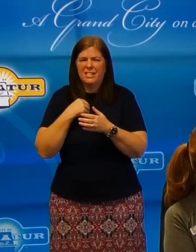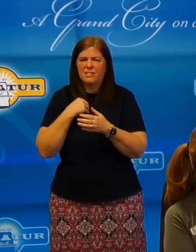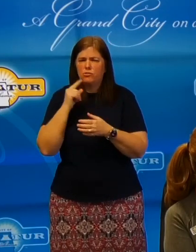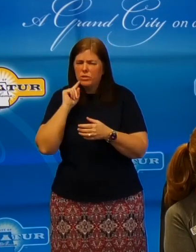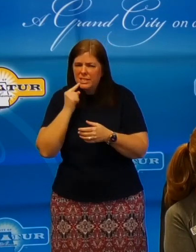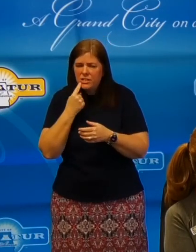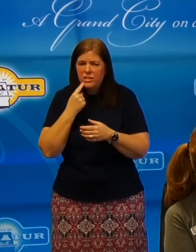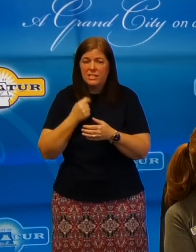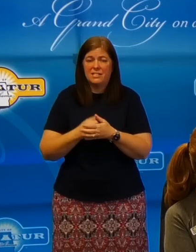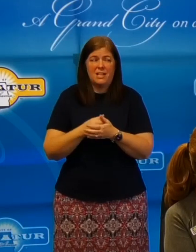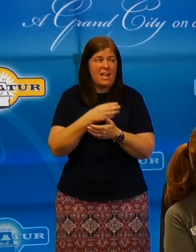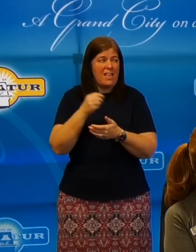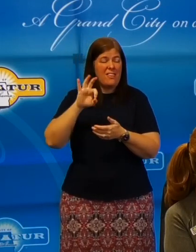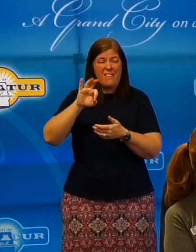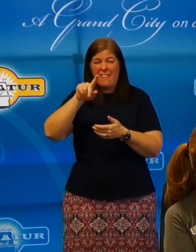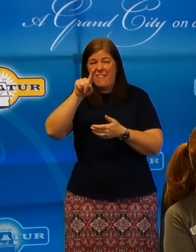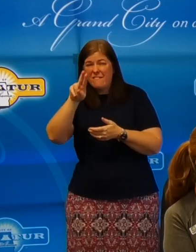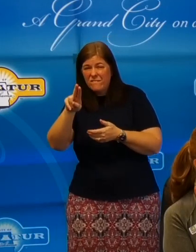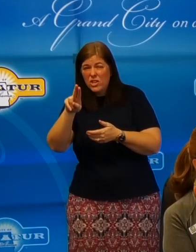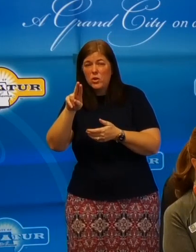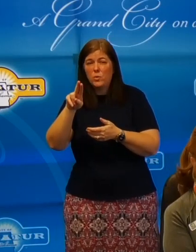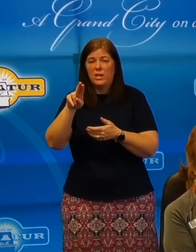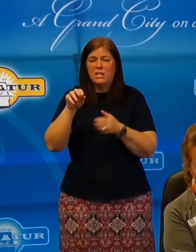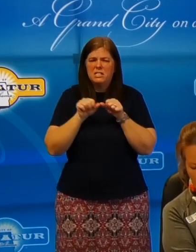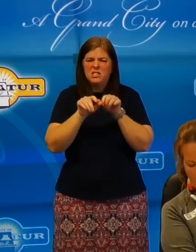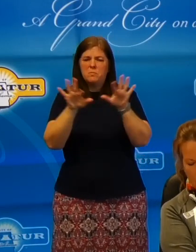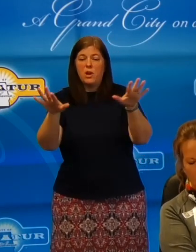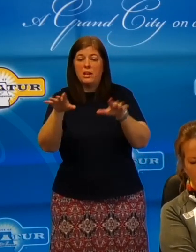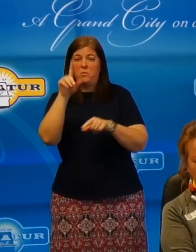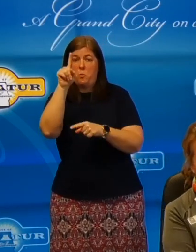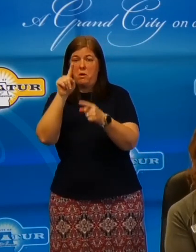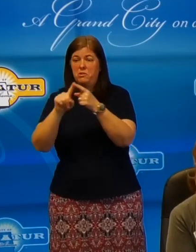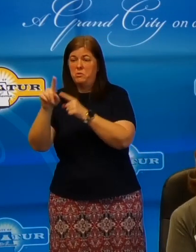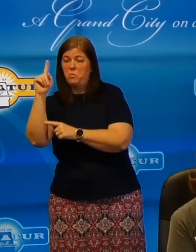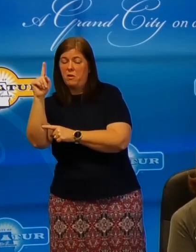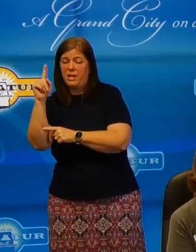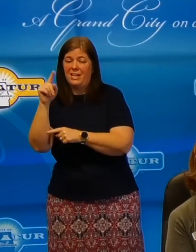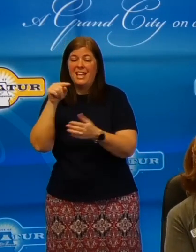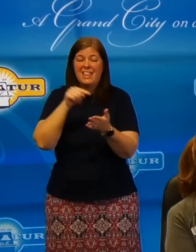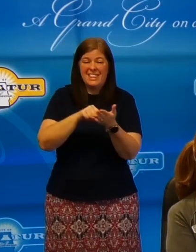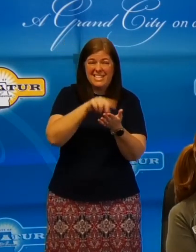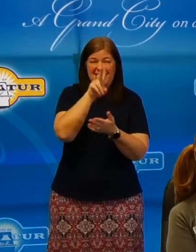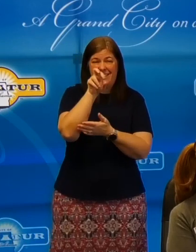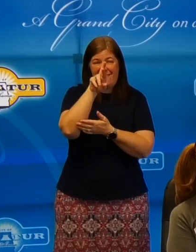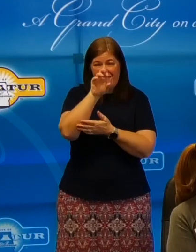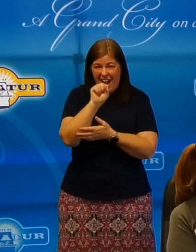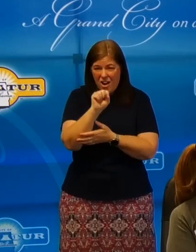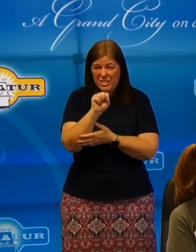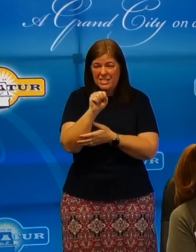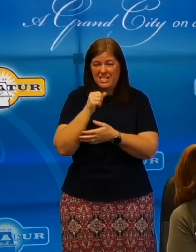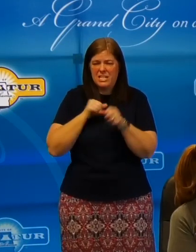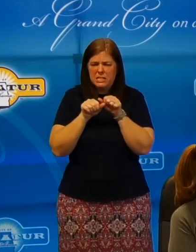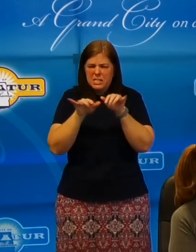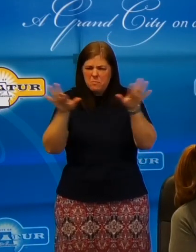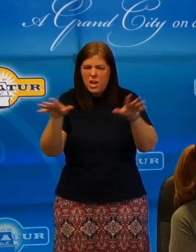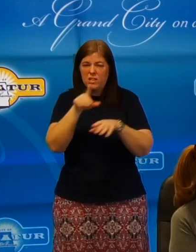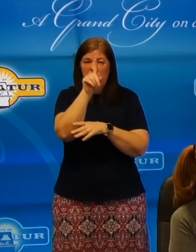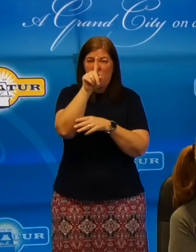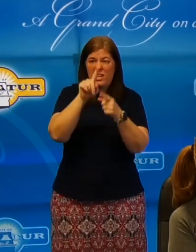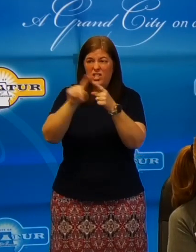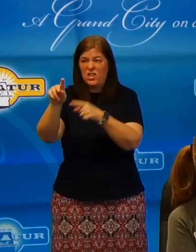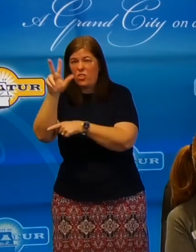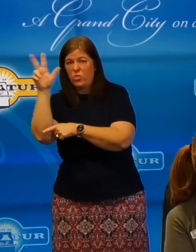the influenza is spread 1 to 1. This COVID-19 is spread 1 to 3. So let's just take one